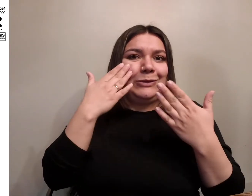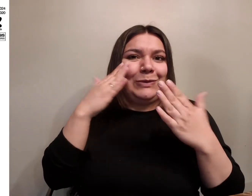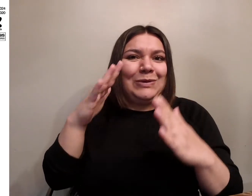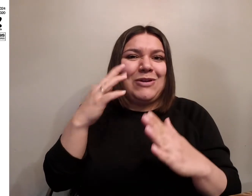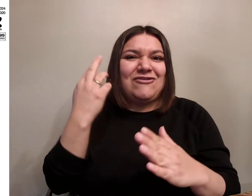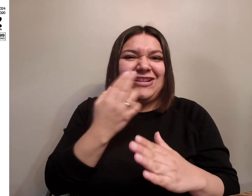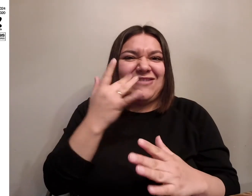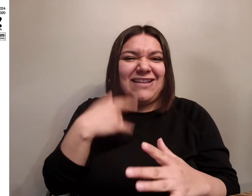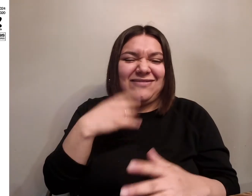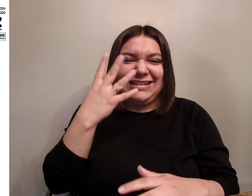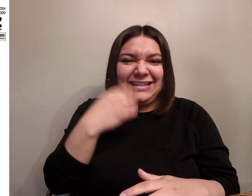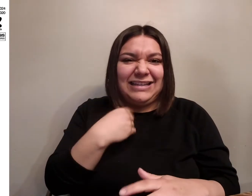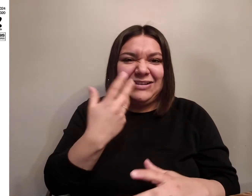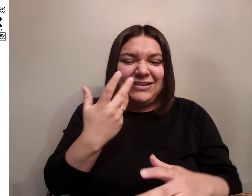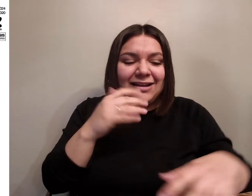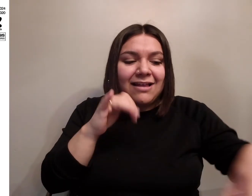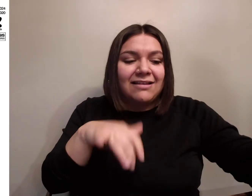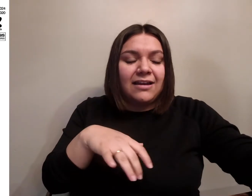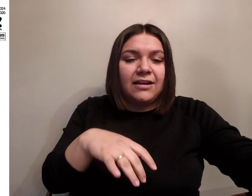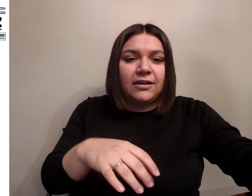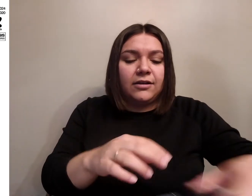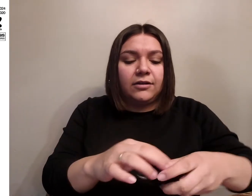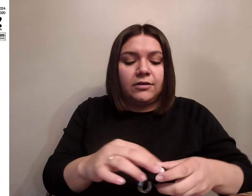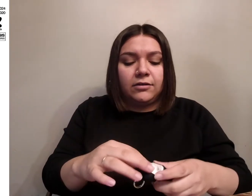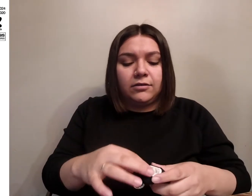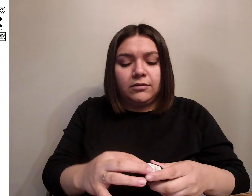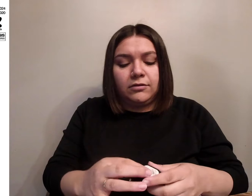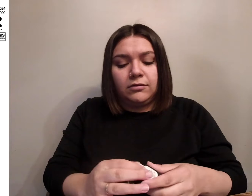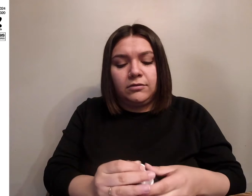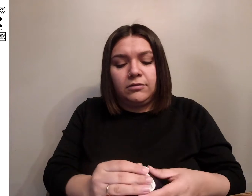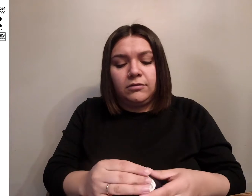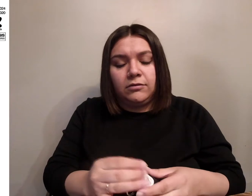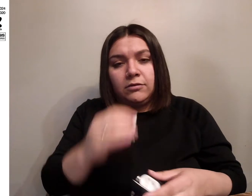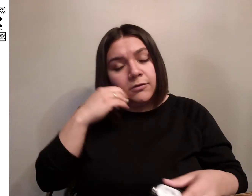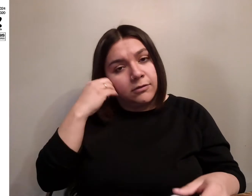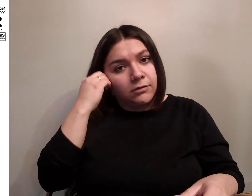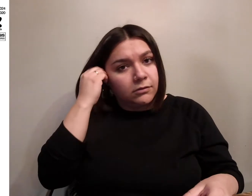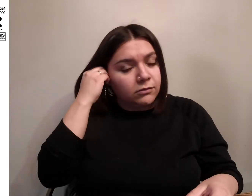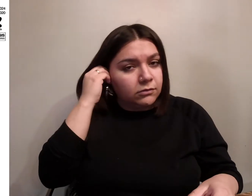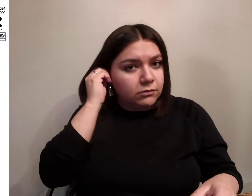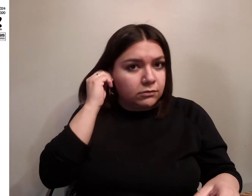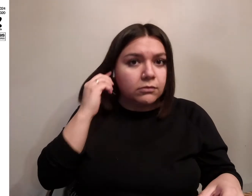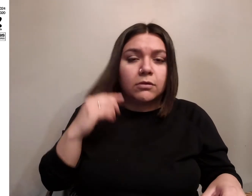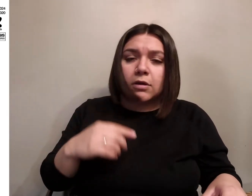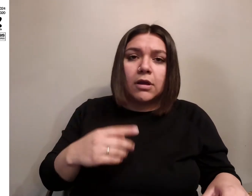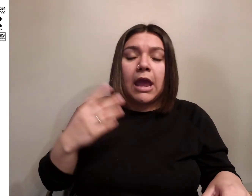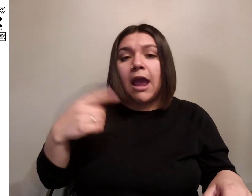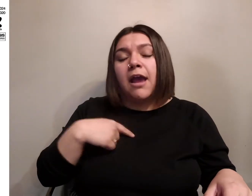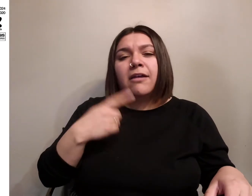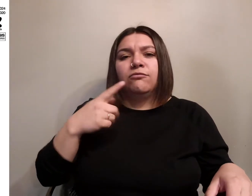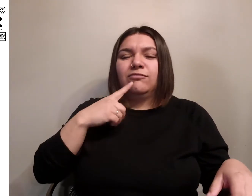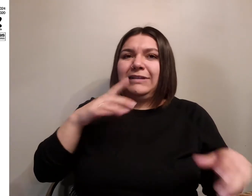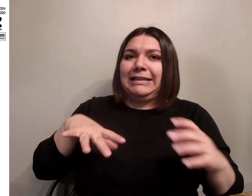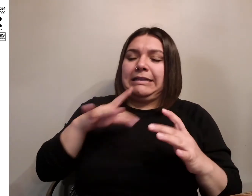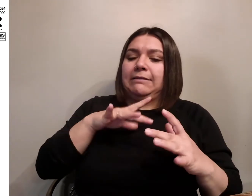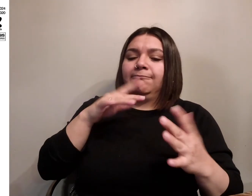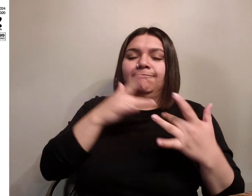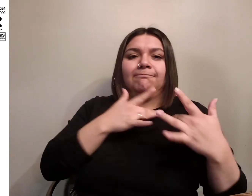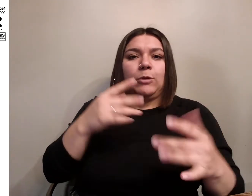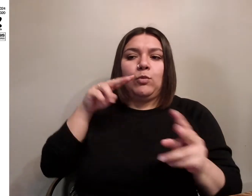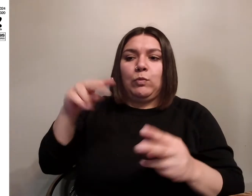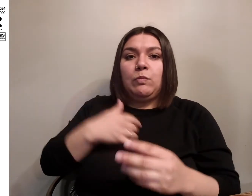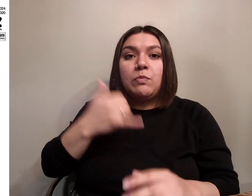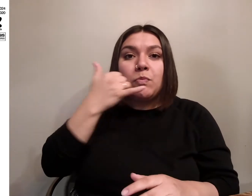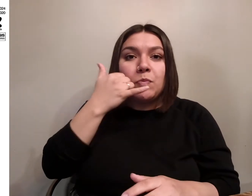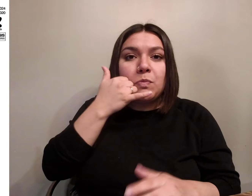haven't a clue what's been happening while I've been asleep. And, then I pick up my iPhone and